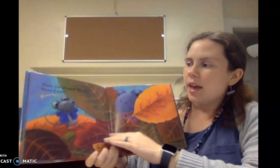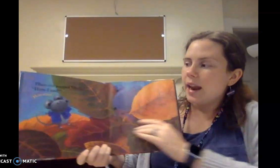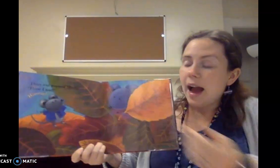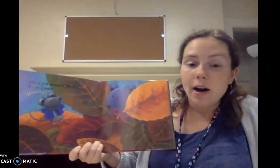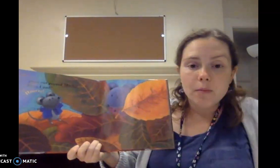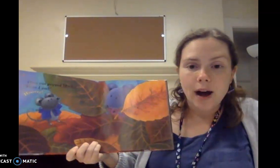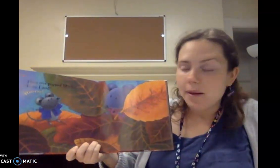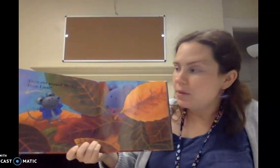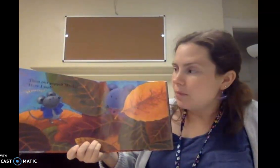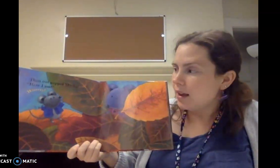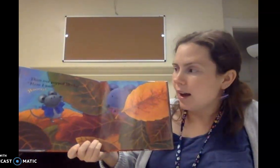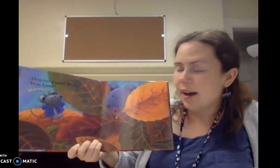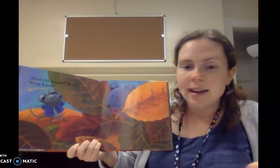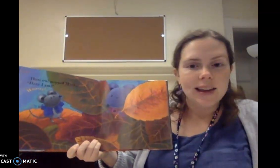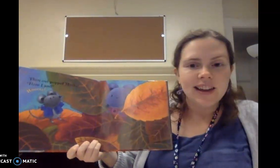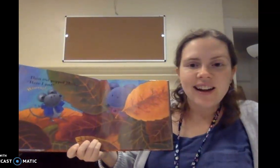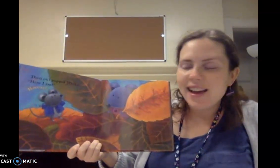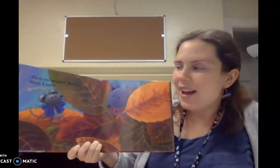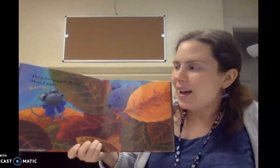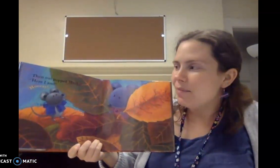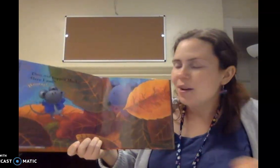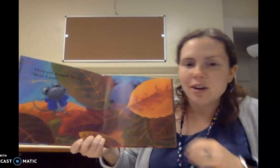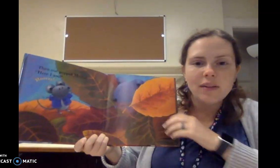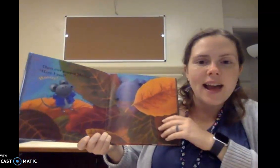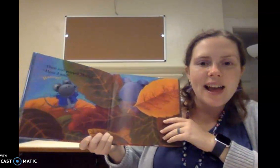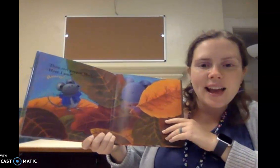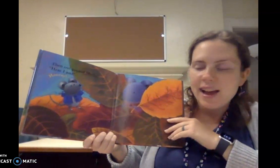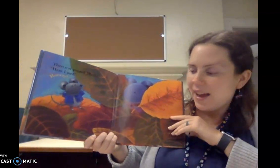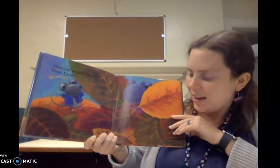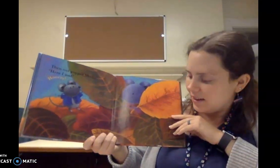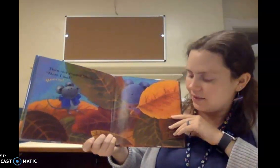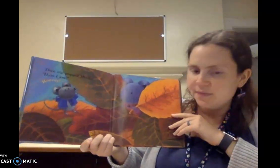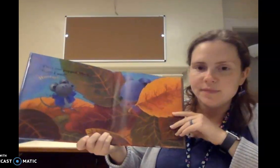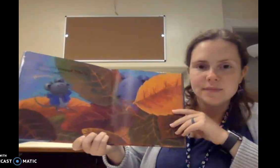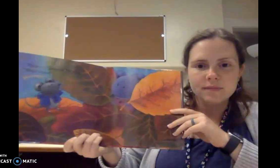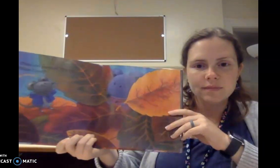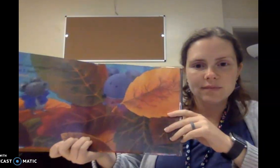Then out popped Minka. Here I am. Hooray!